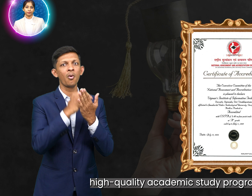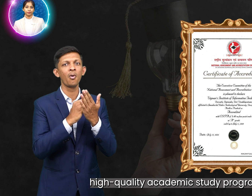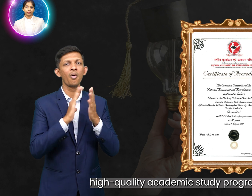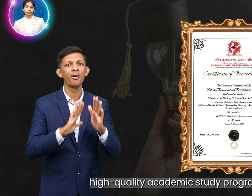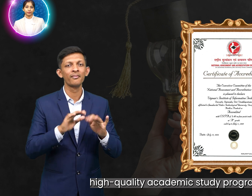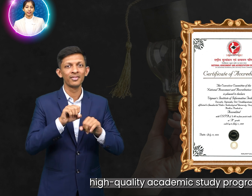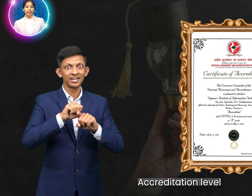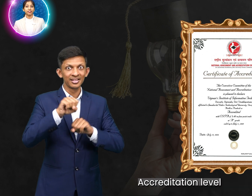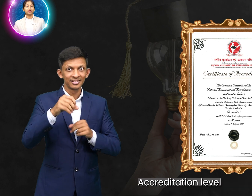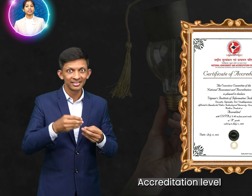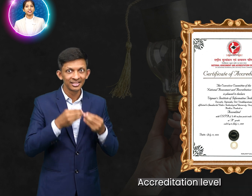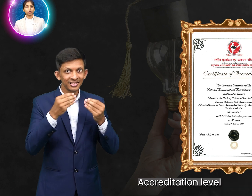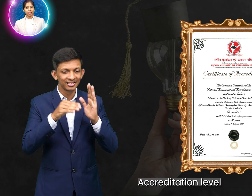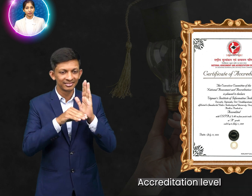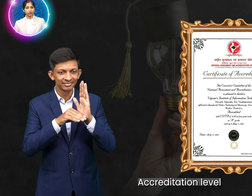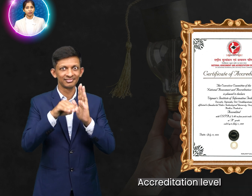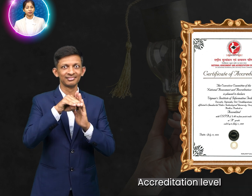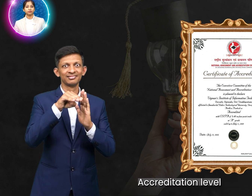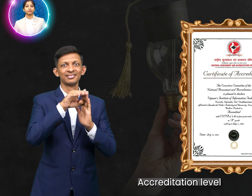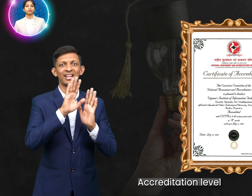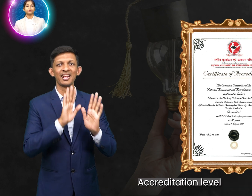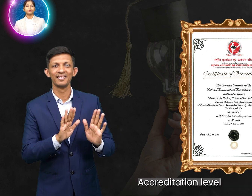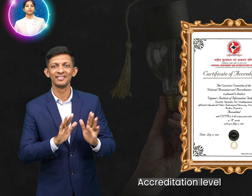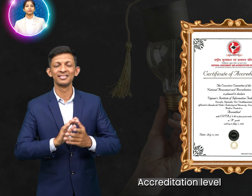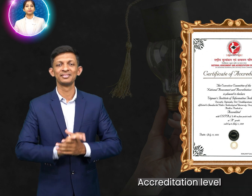programs. Accreditation level.